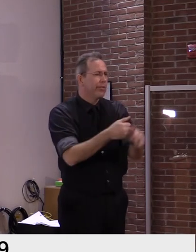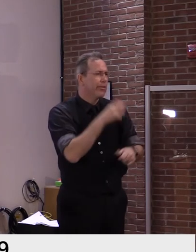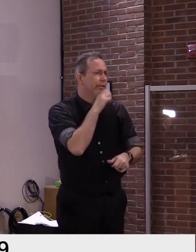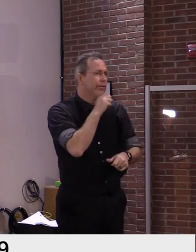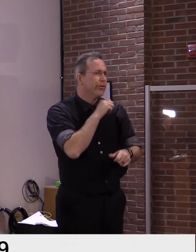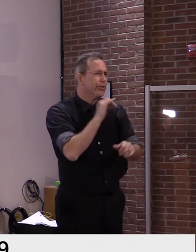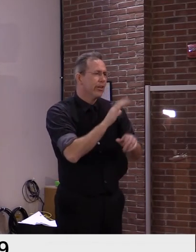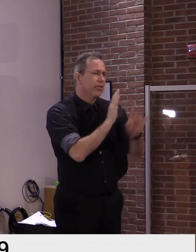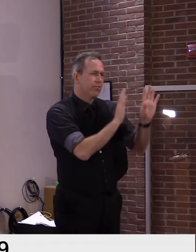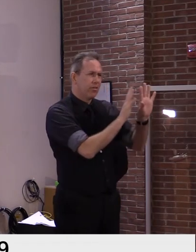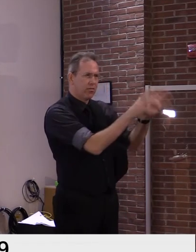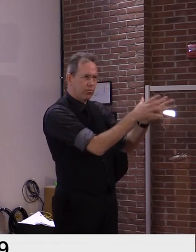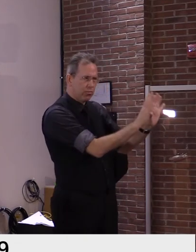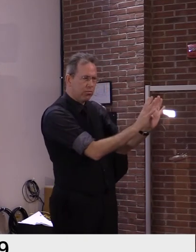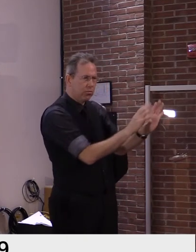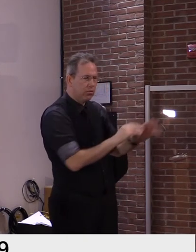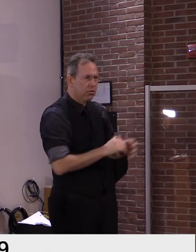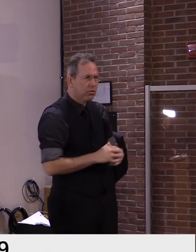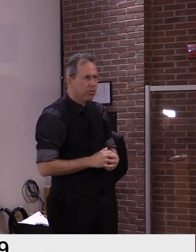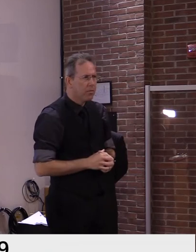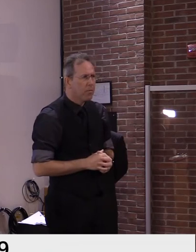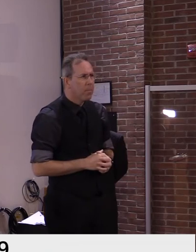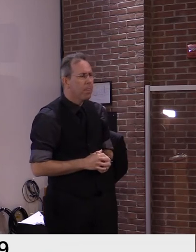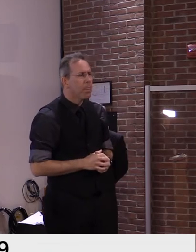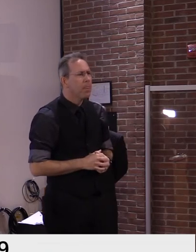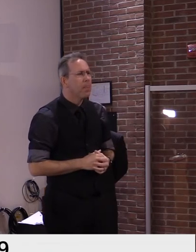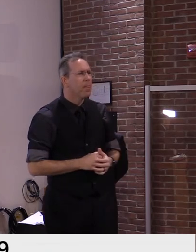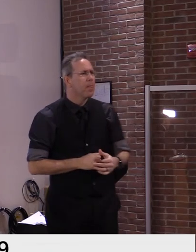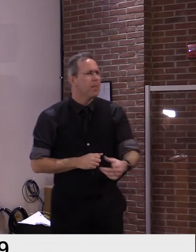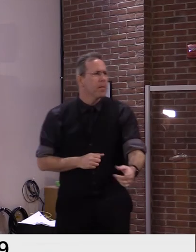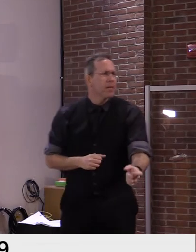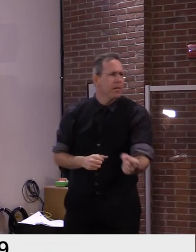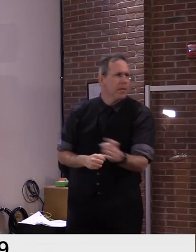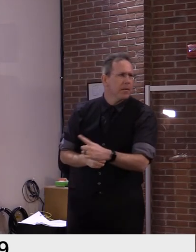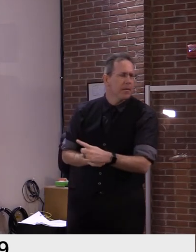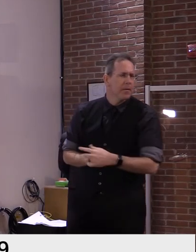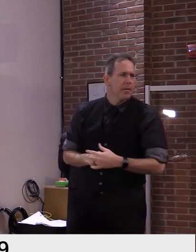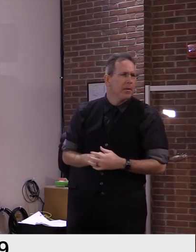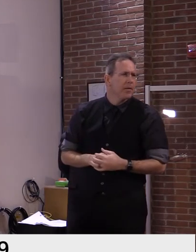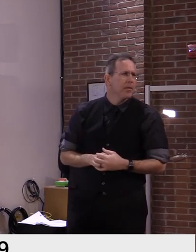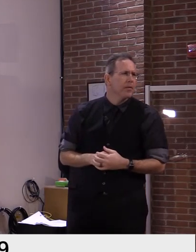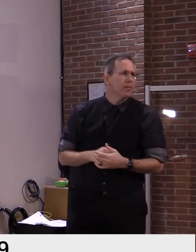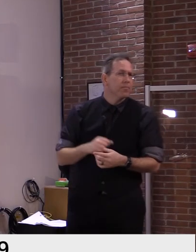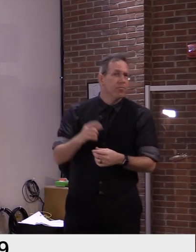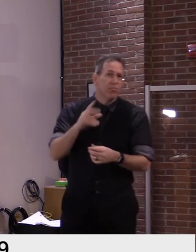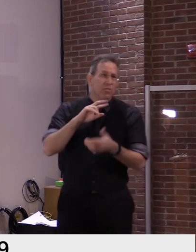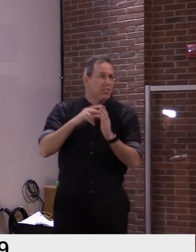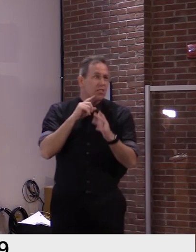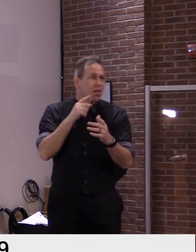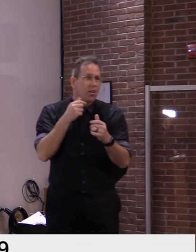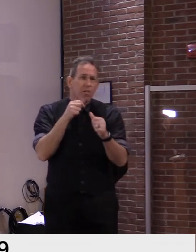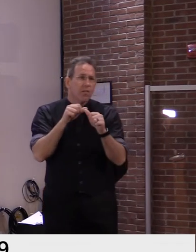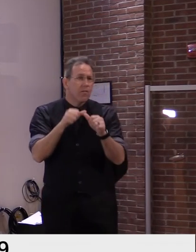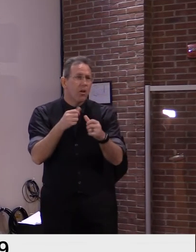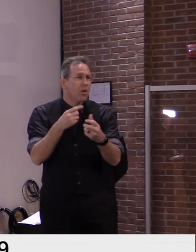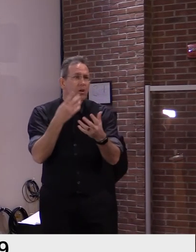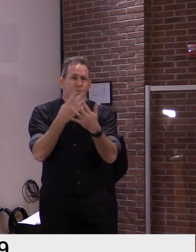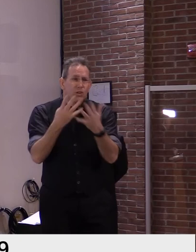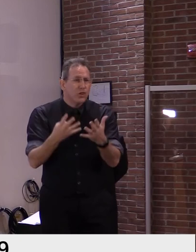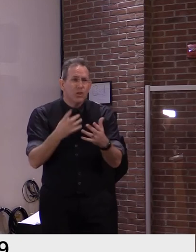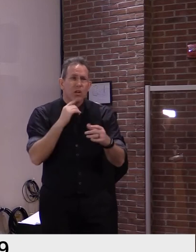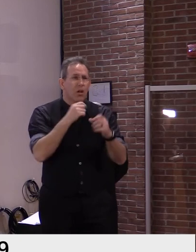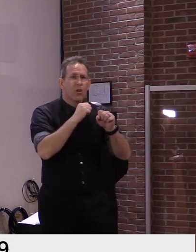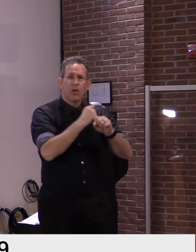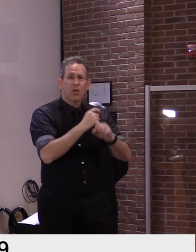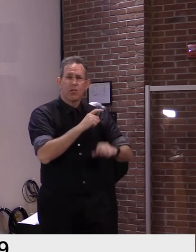So this was not based on inmate or guard status. It was completely on age, you're saying. That's right.